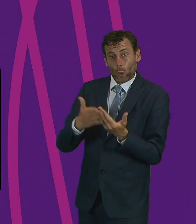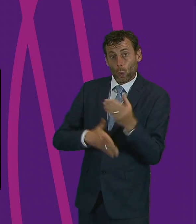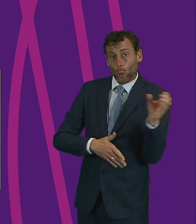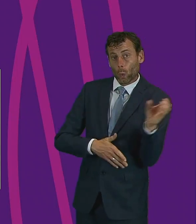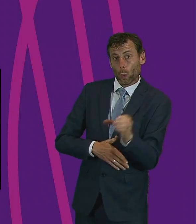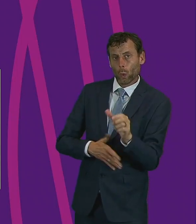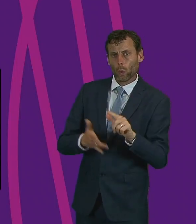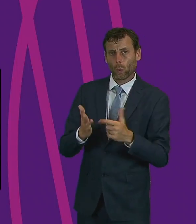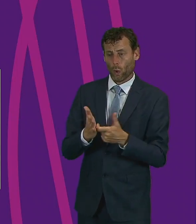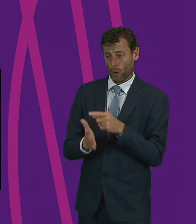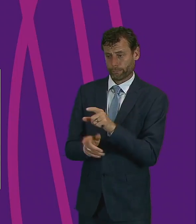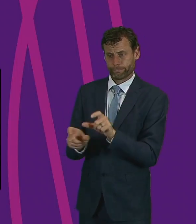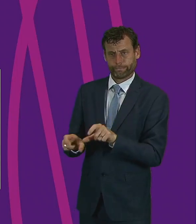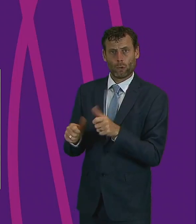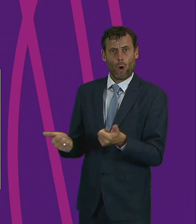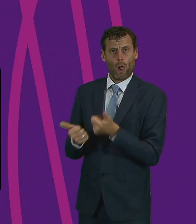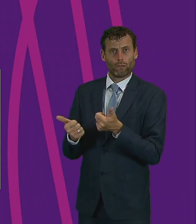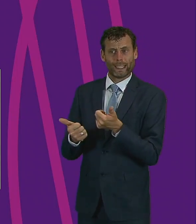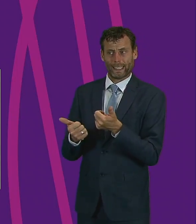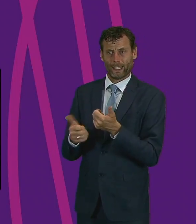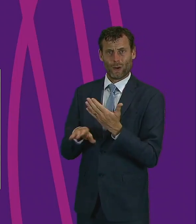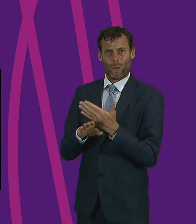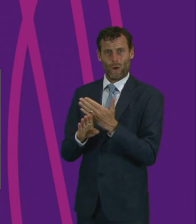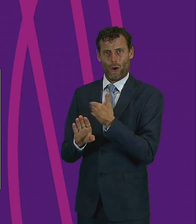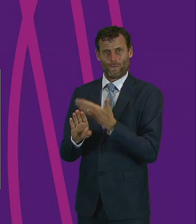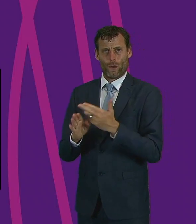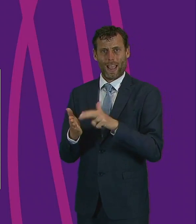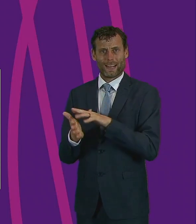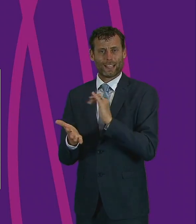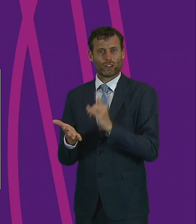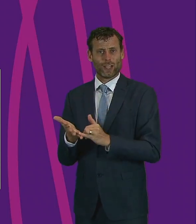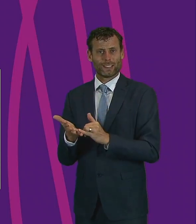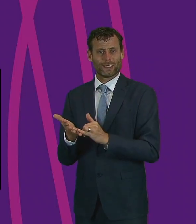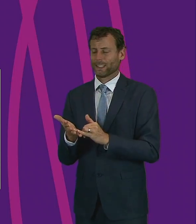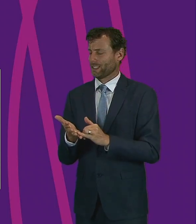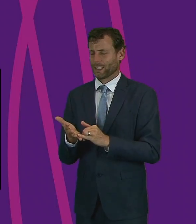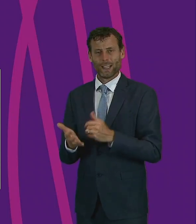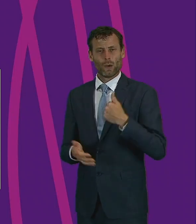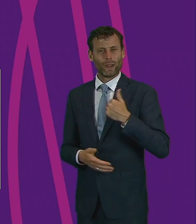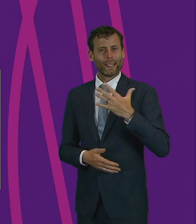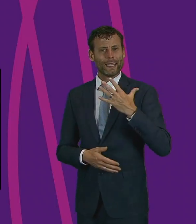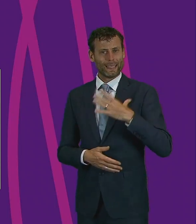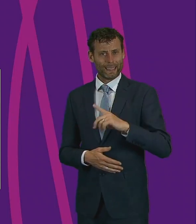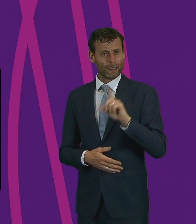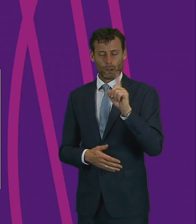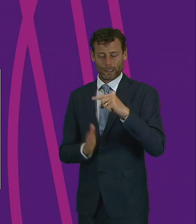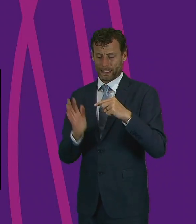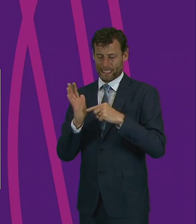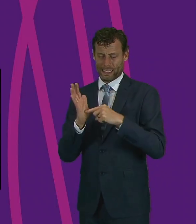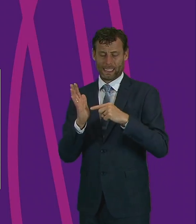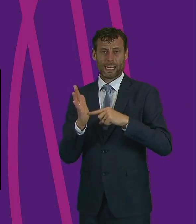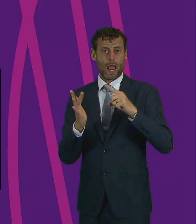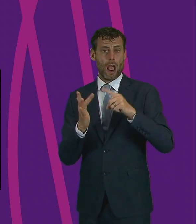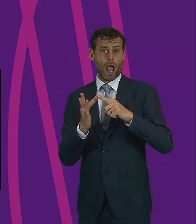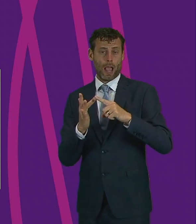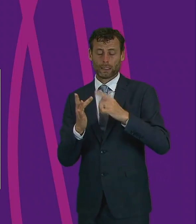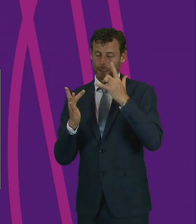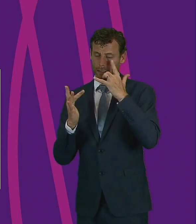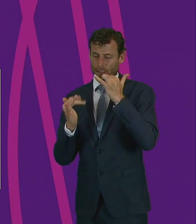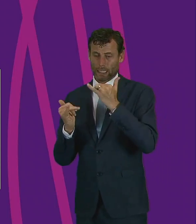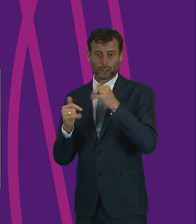We believe that everything must be done to ensure that TTI is not only a success, but has the confidence